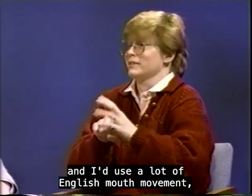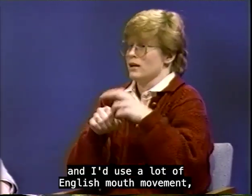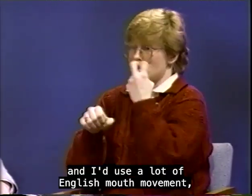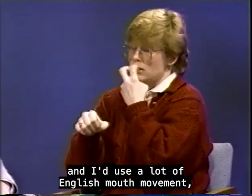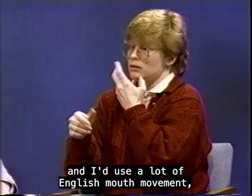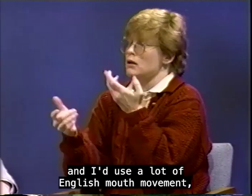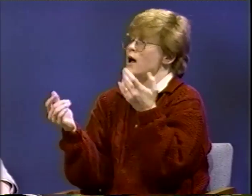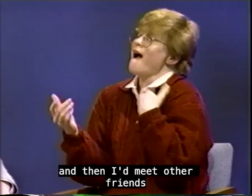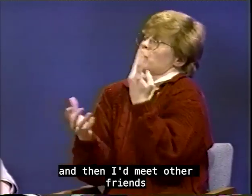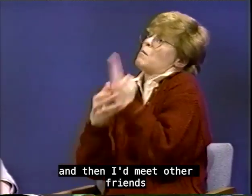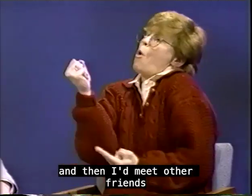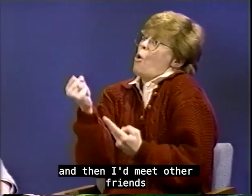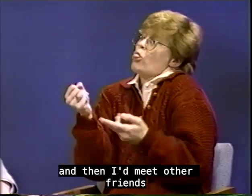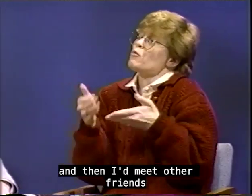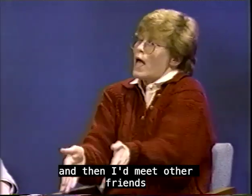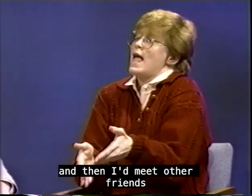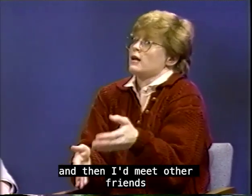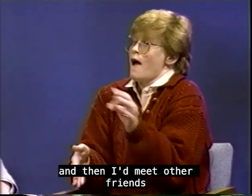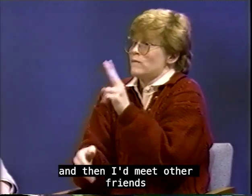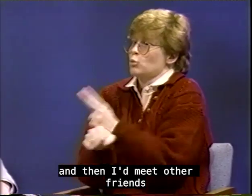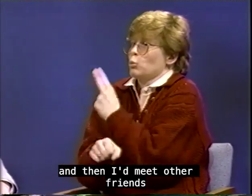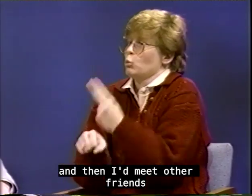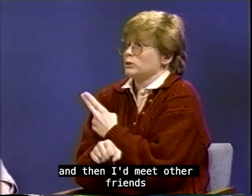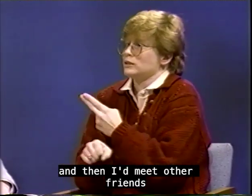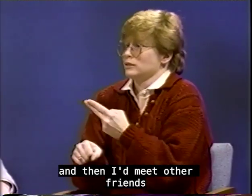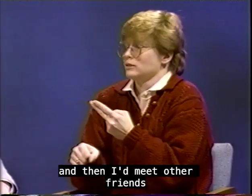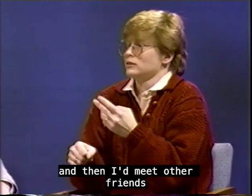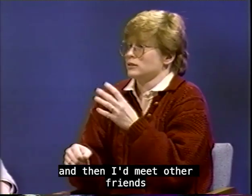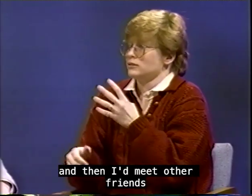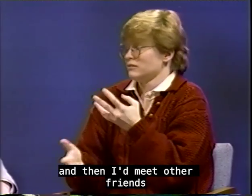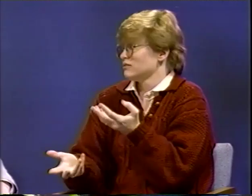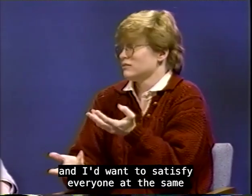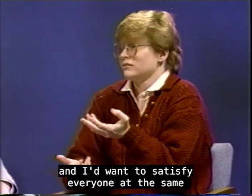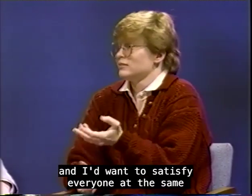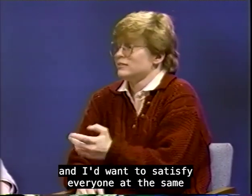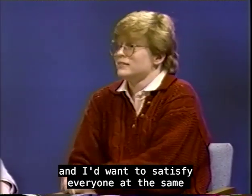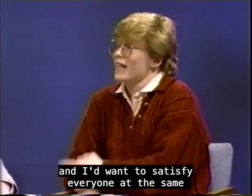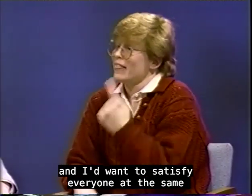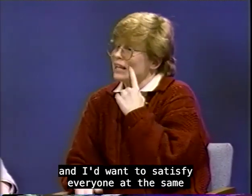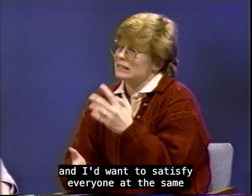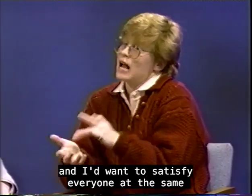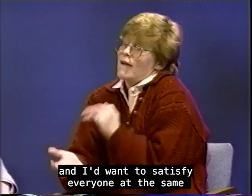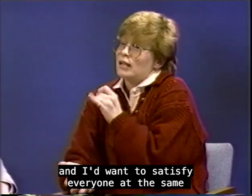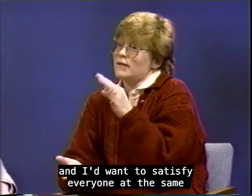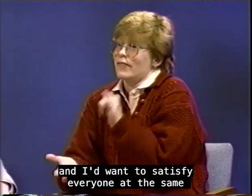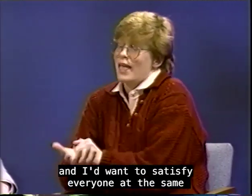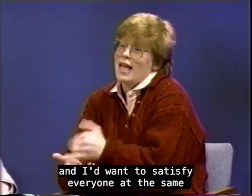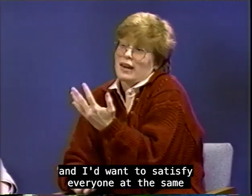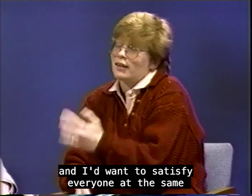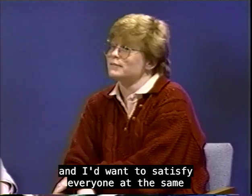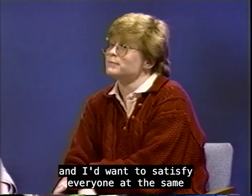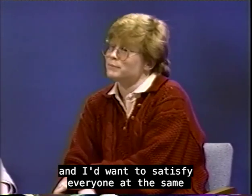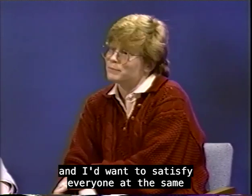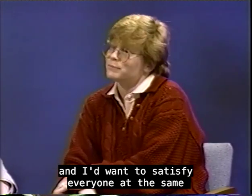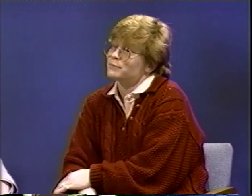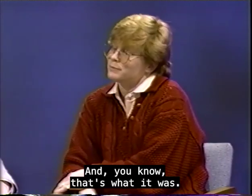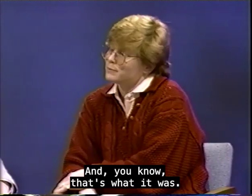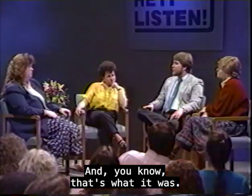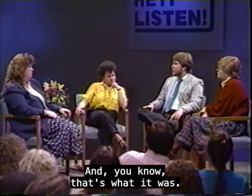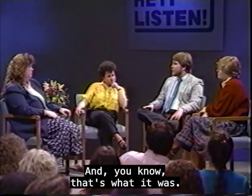English mouth movement. And then I'd meet other friends who can't lip read at all, and I'd want to satisfy everyone at the same time. And, you know,